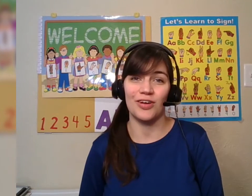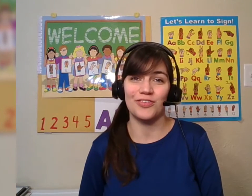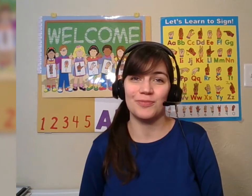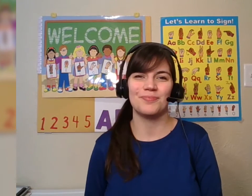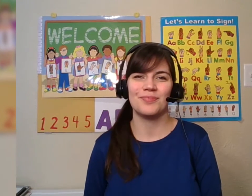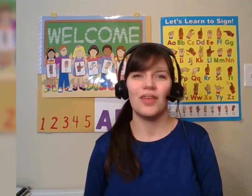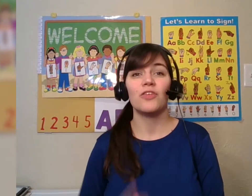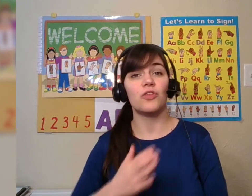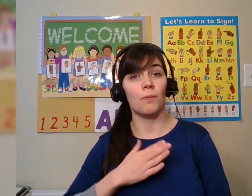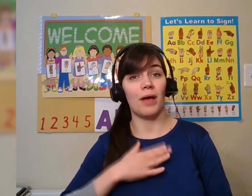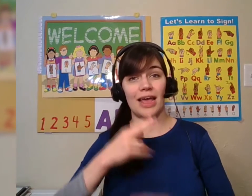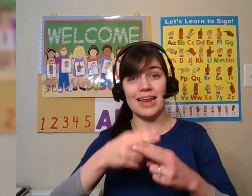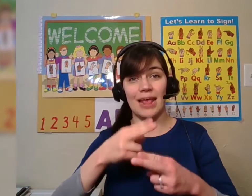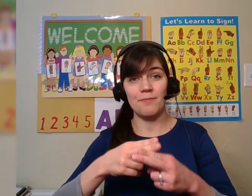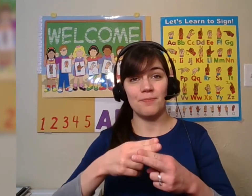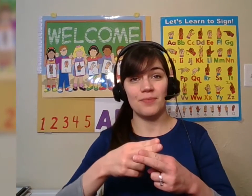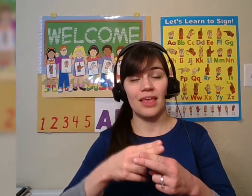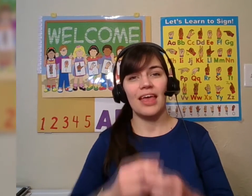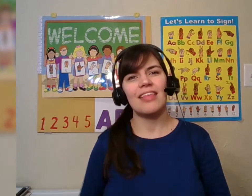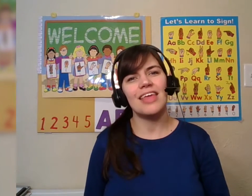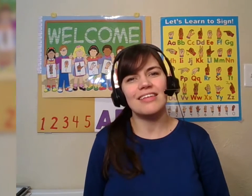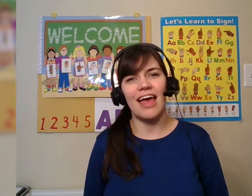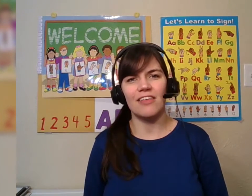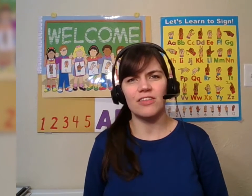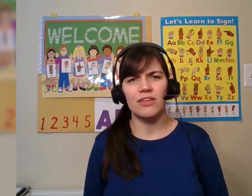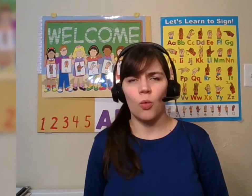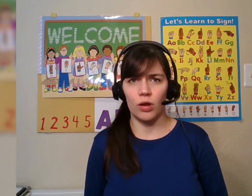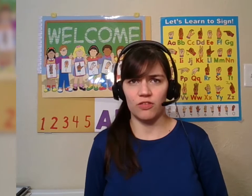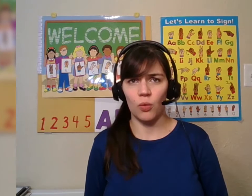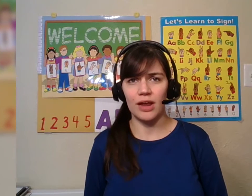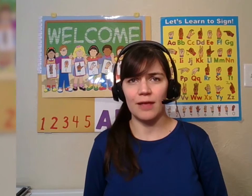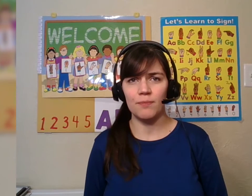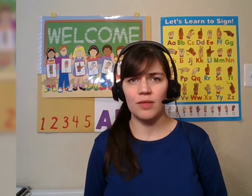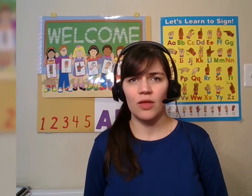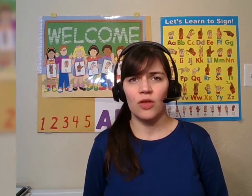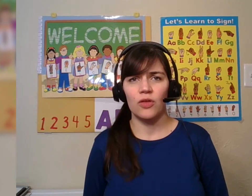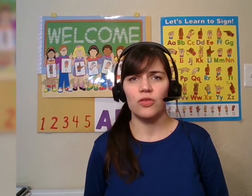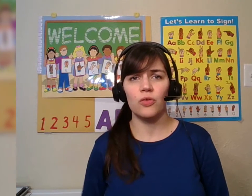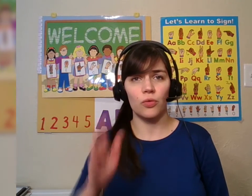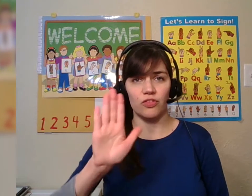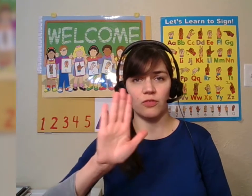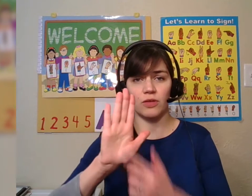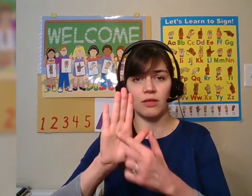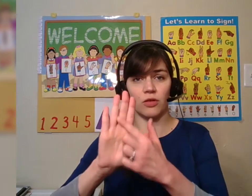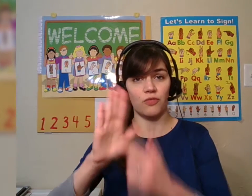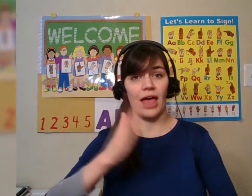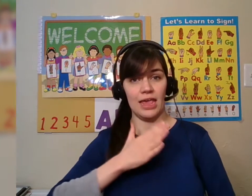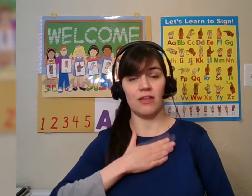fingers. So my name, and then to ask what is your name, you will just, your flat hand that you